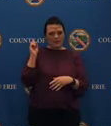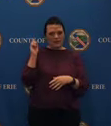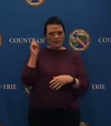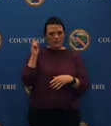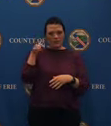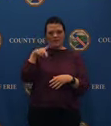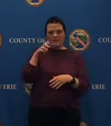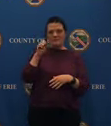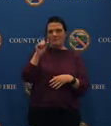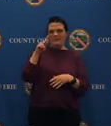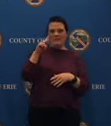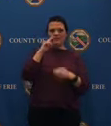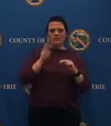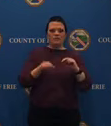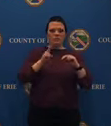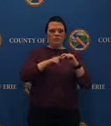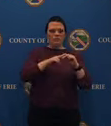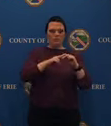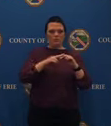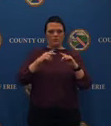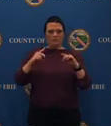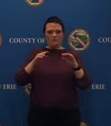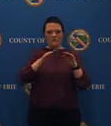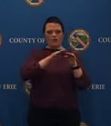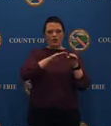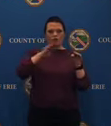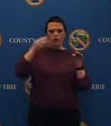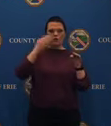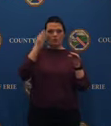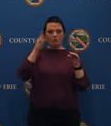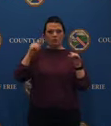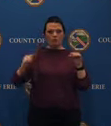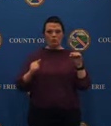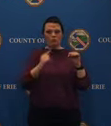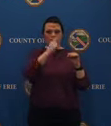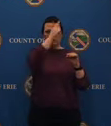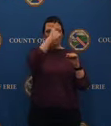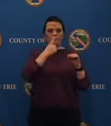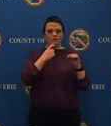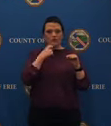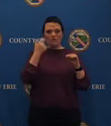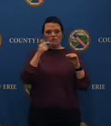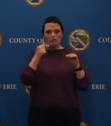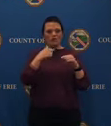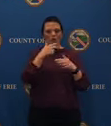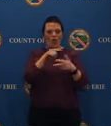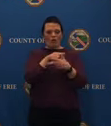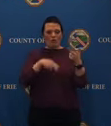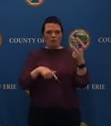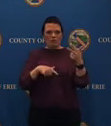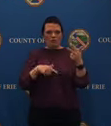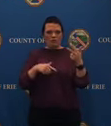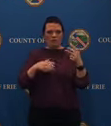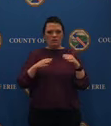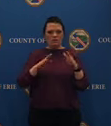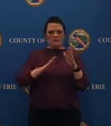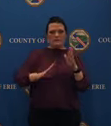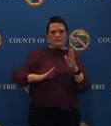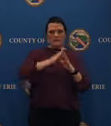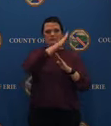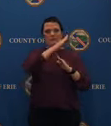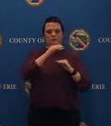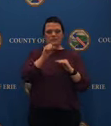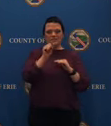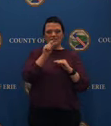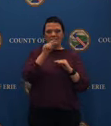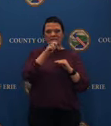peak, the rise of the curve. You can see the blue curve and the red curve and the green curve was very steep, and we